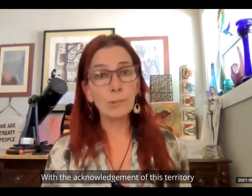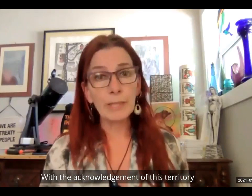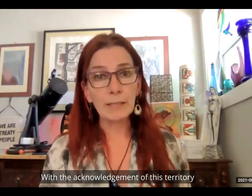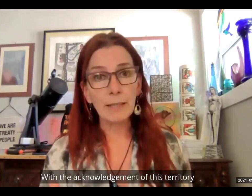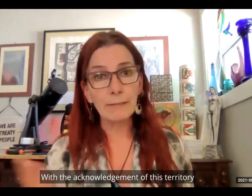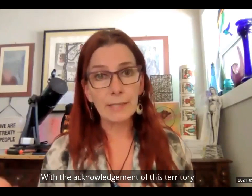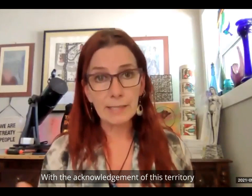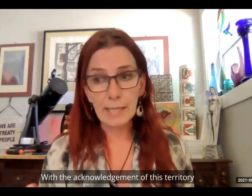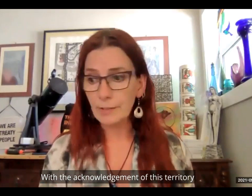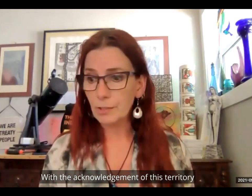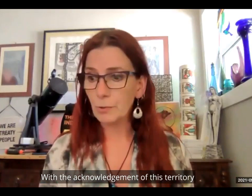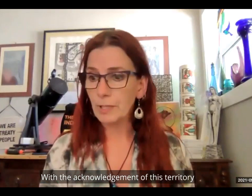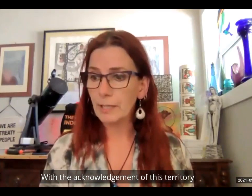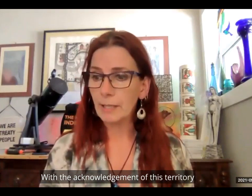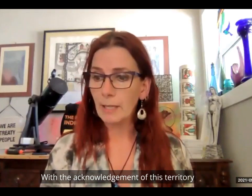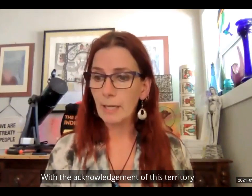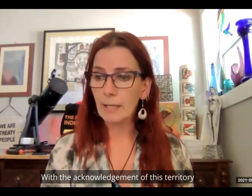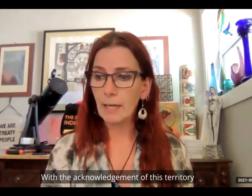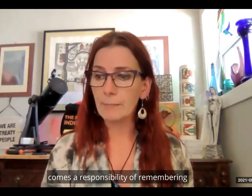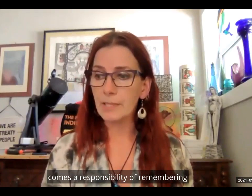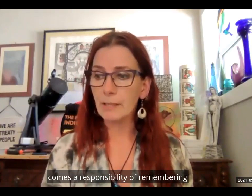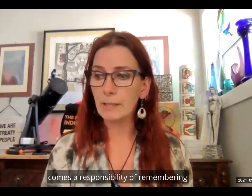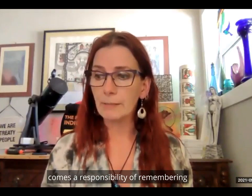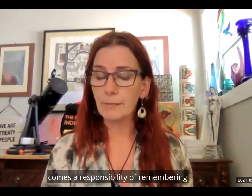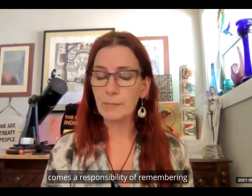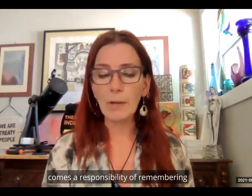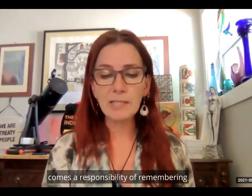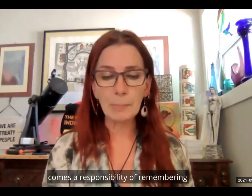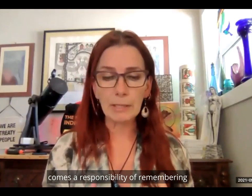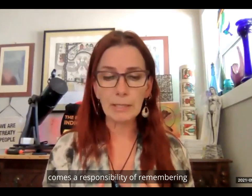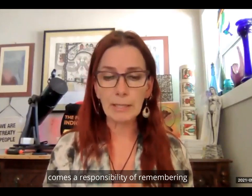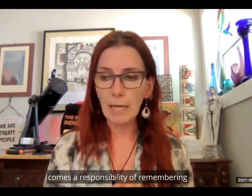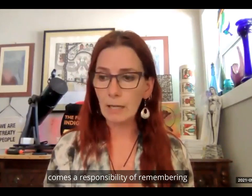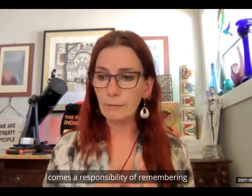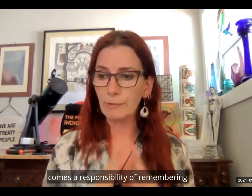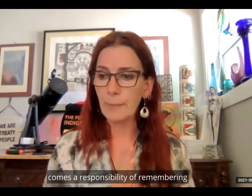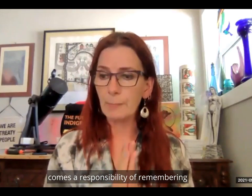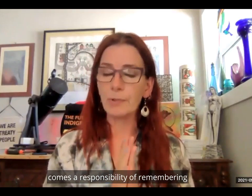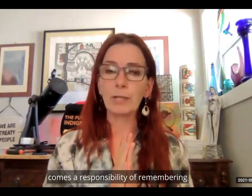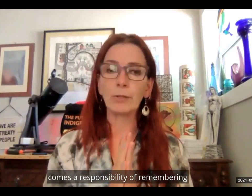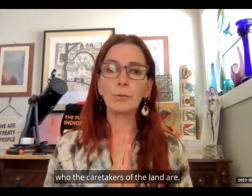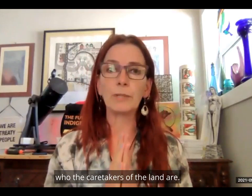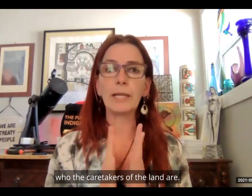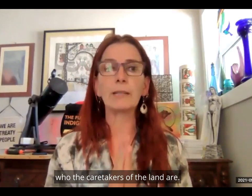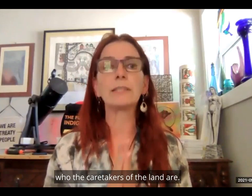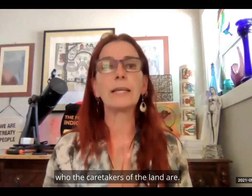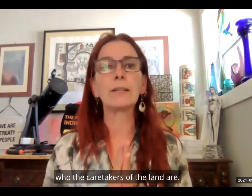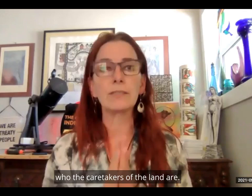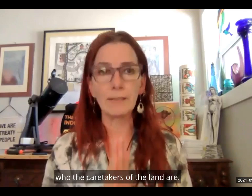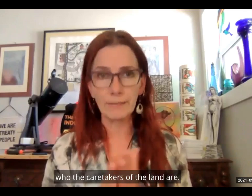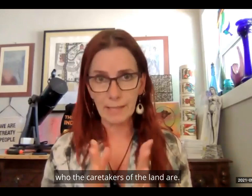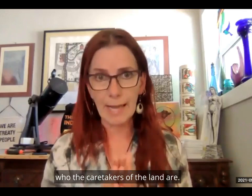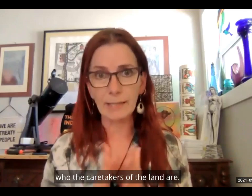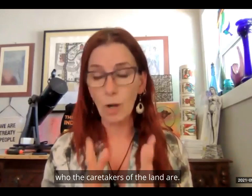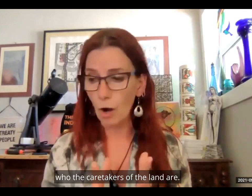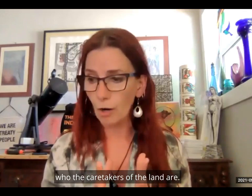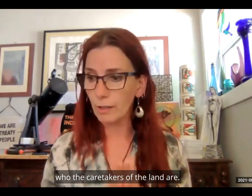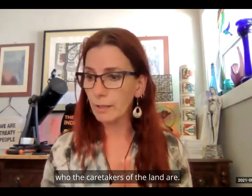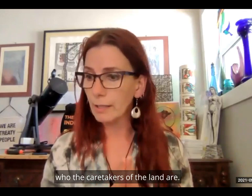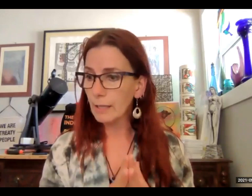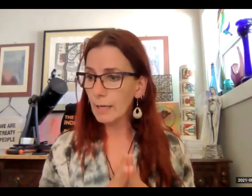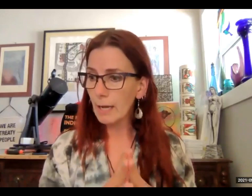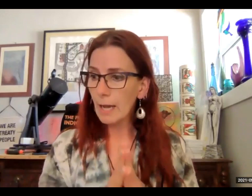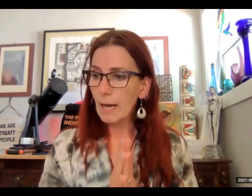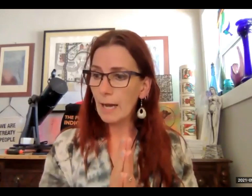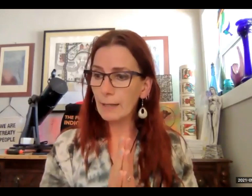the acknowledgement of this territory comes a responsibility of remembering who the caretakers of the land